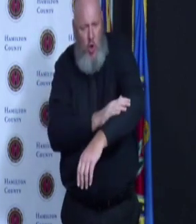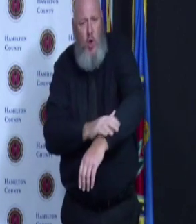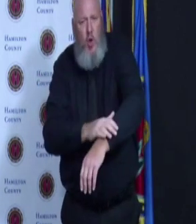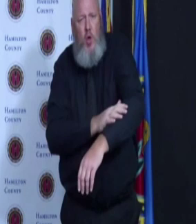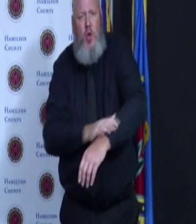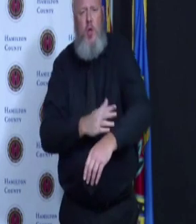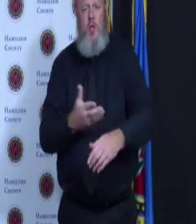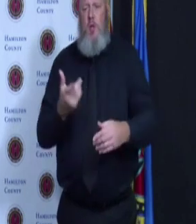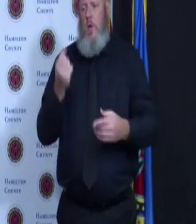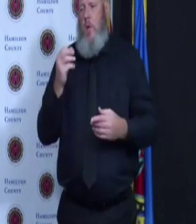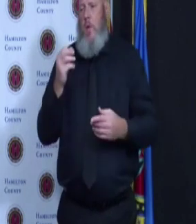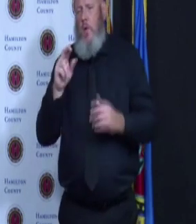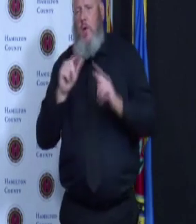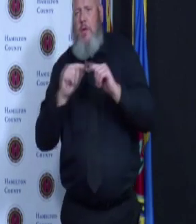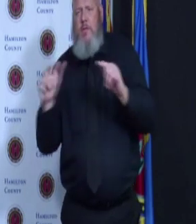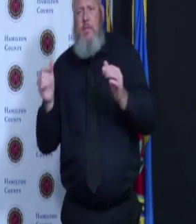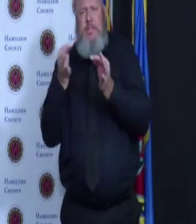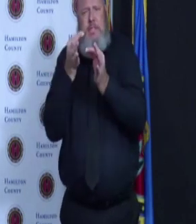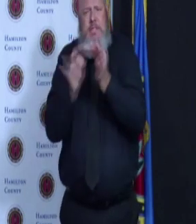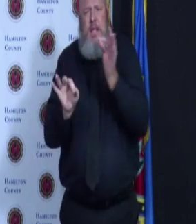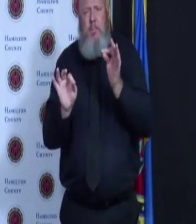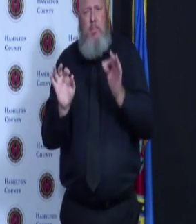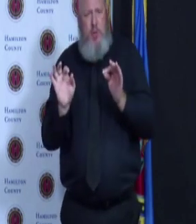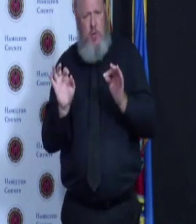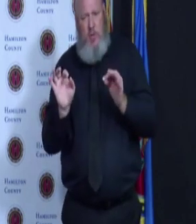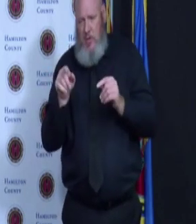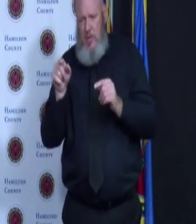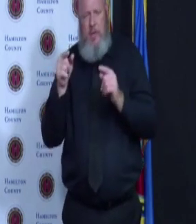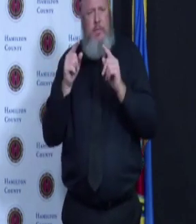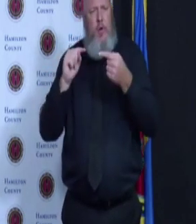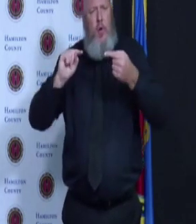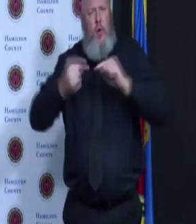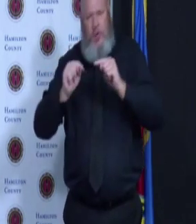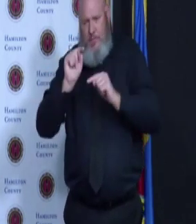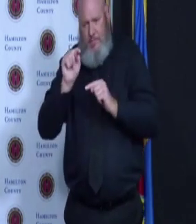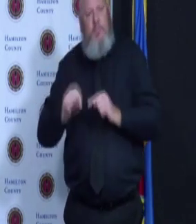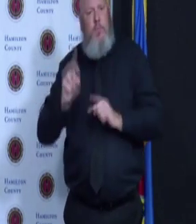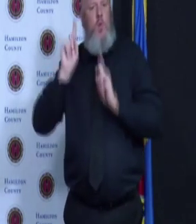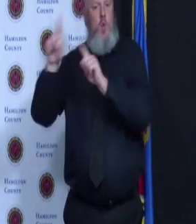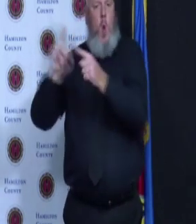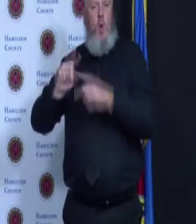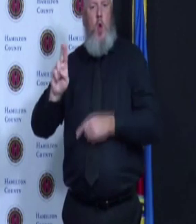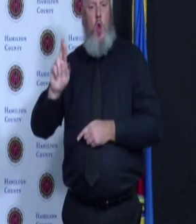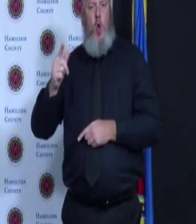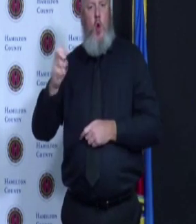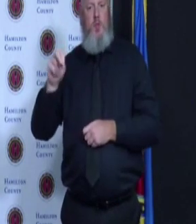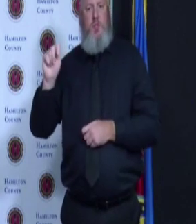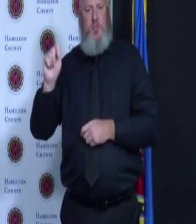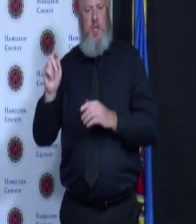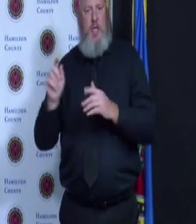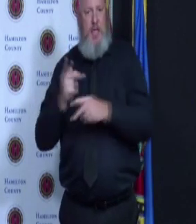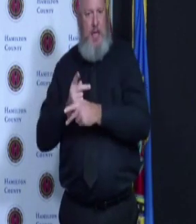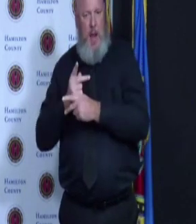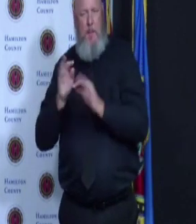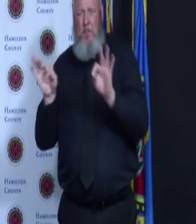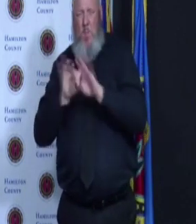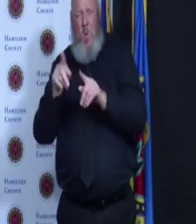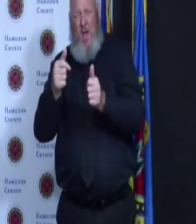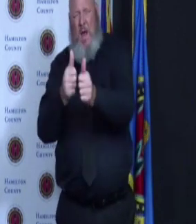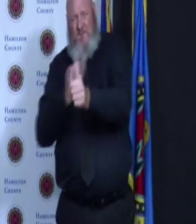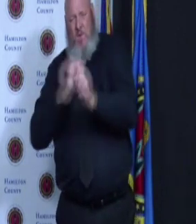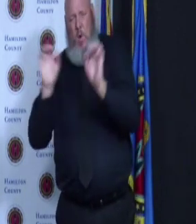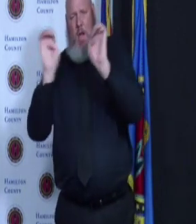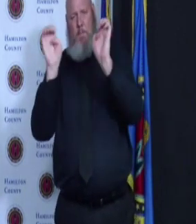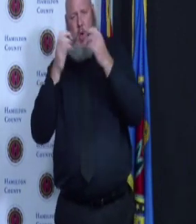use emergency rooms if it is truly not an emergency. If you are an expectant mother, know that hospitals